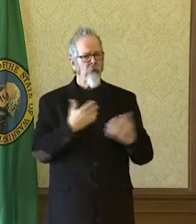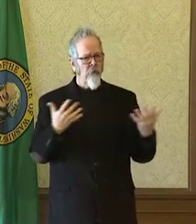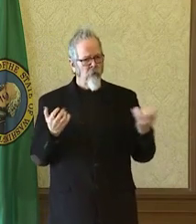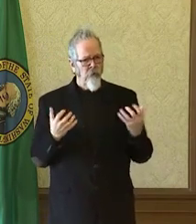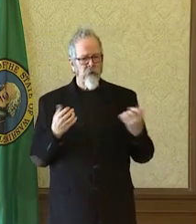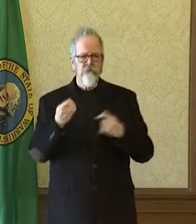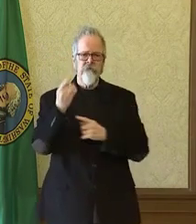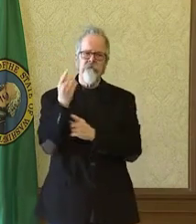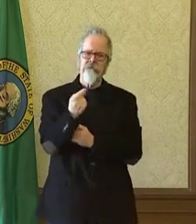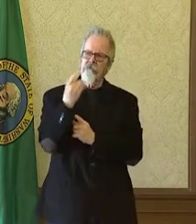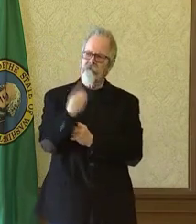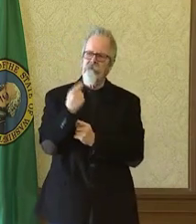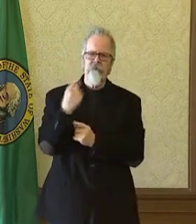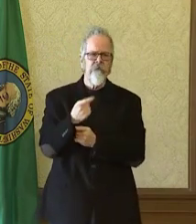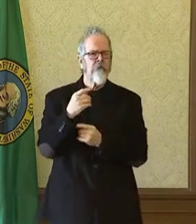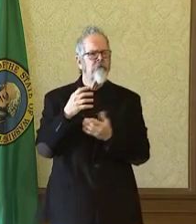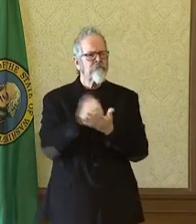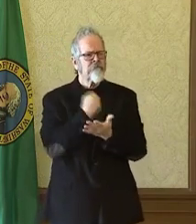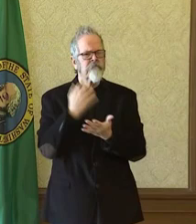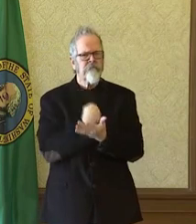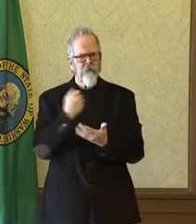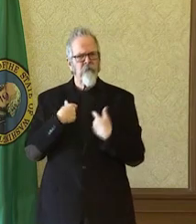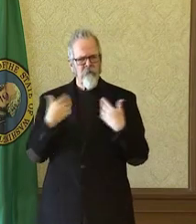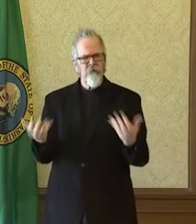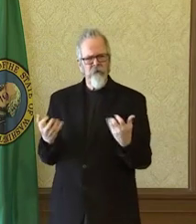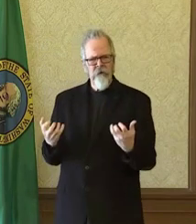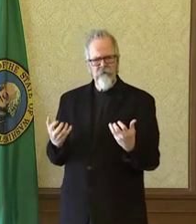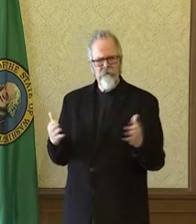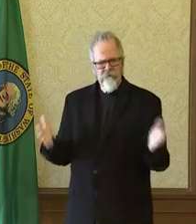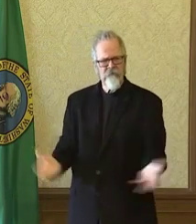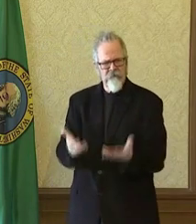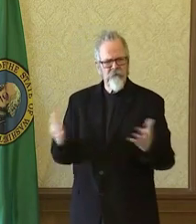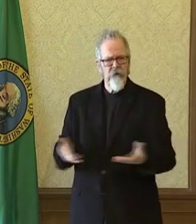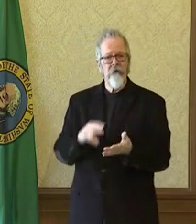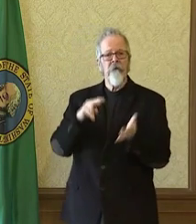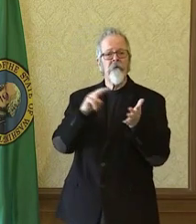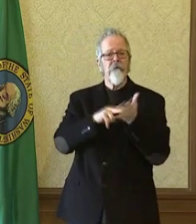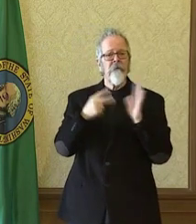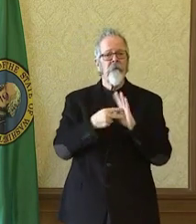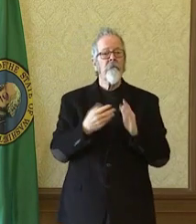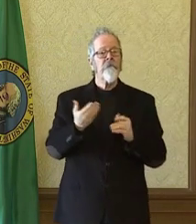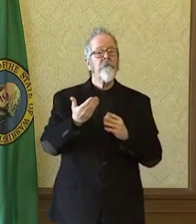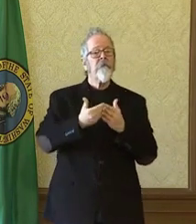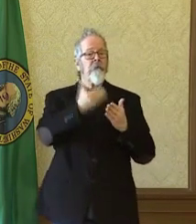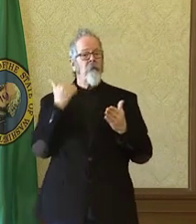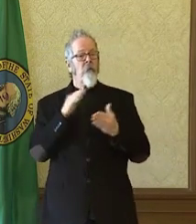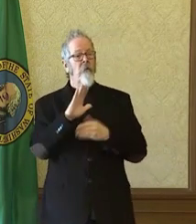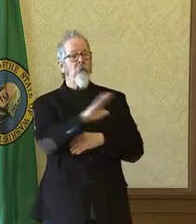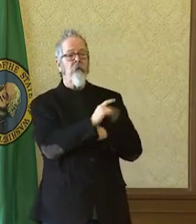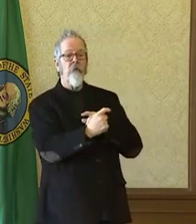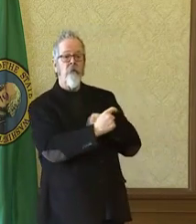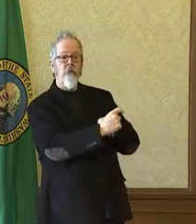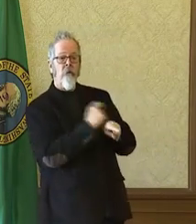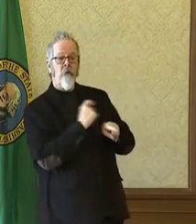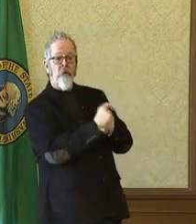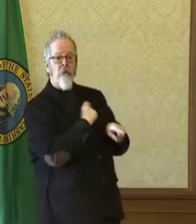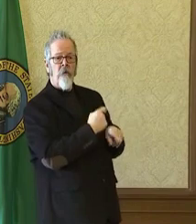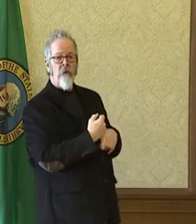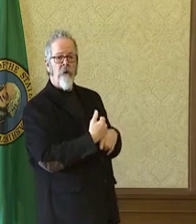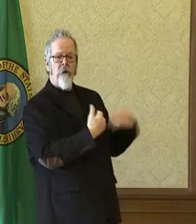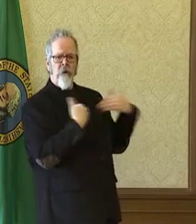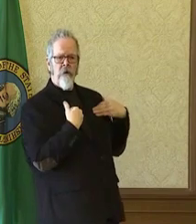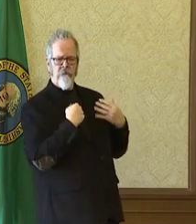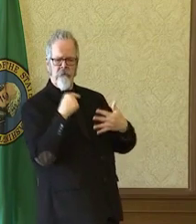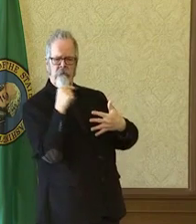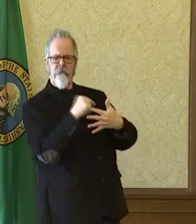ready before they call our phone lines. And there's a lot that people can find on our website at